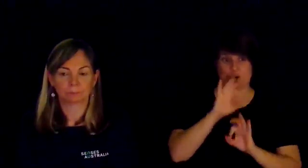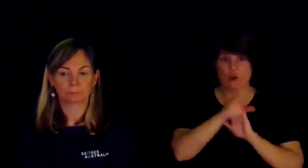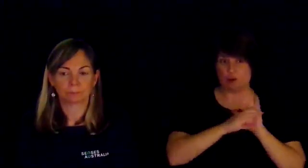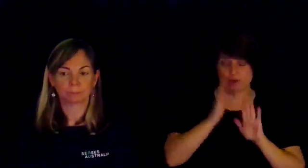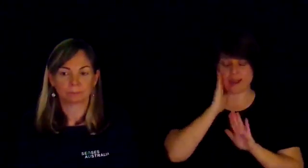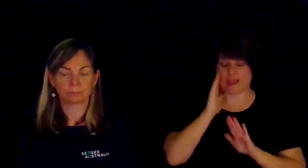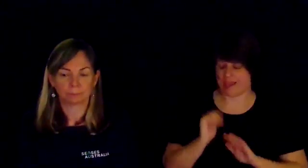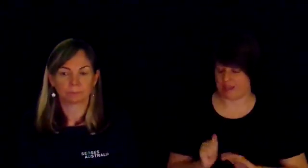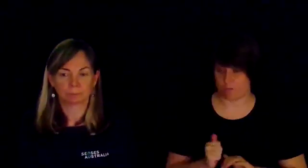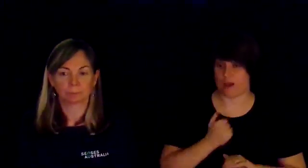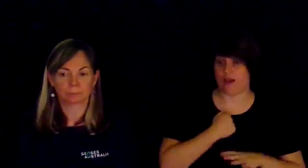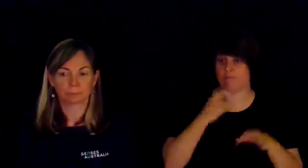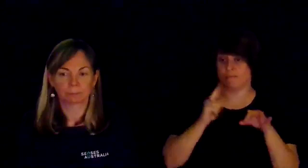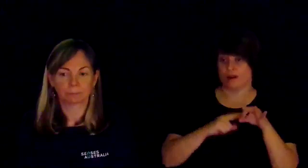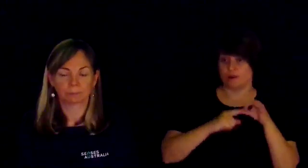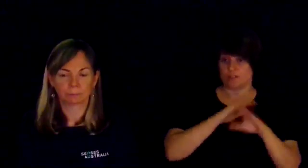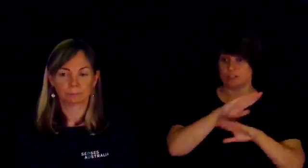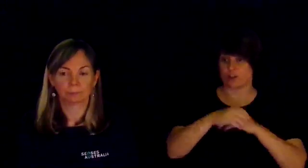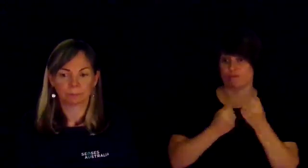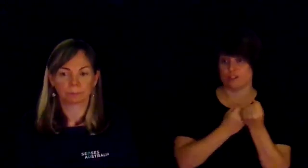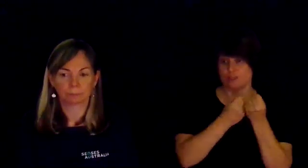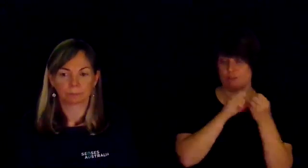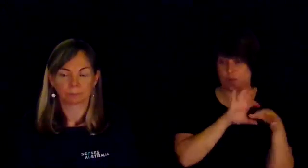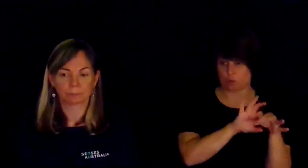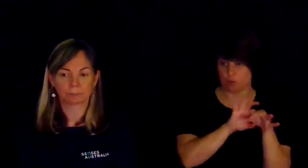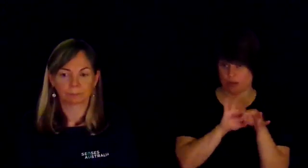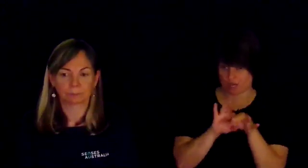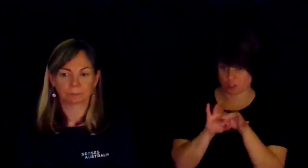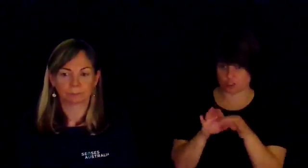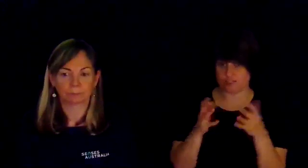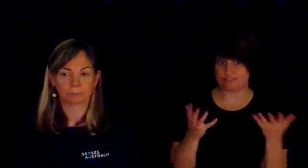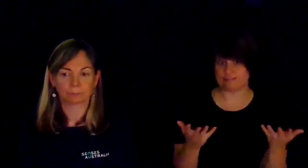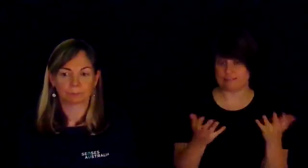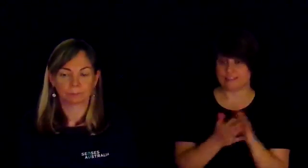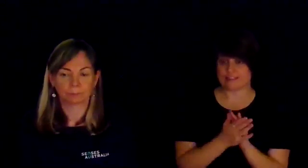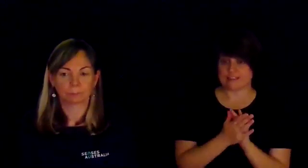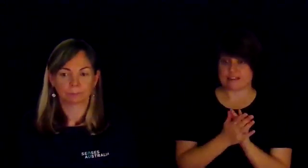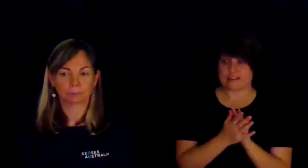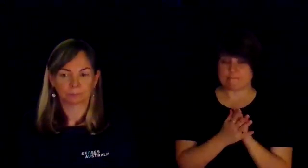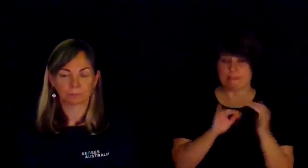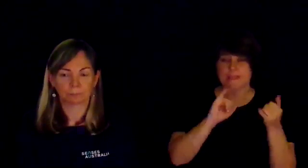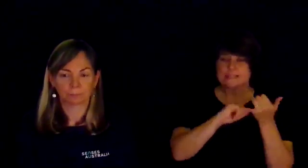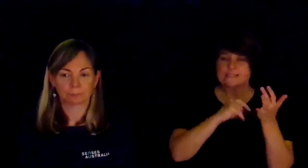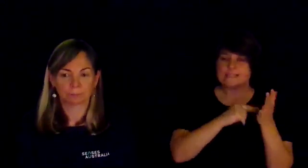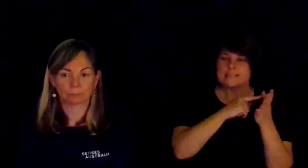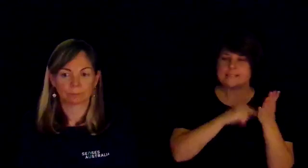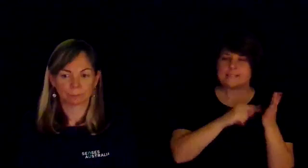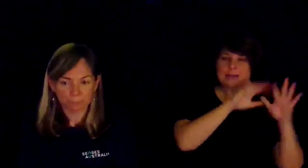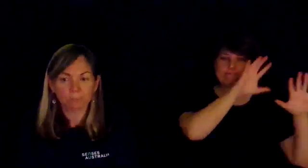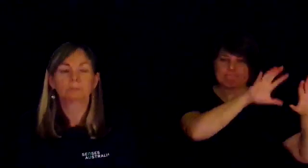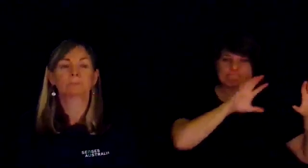support coordination, the amount of support coordination, does that vary by state? You know, like that was the question I